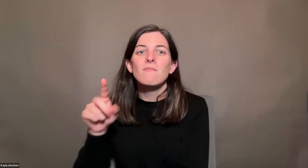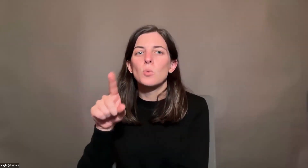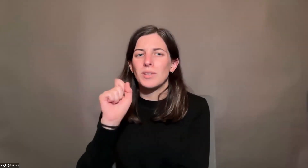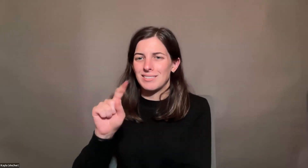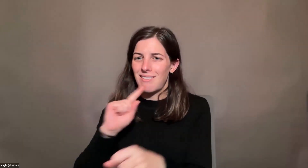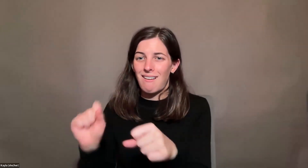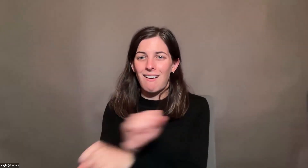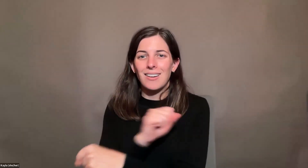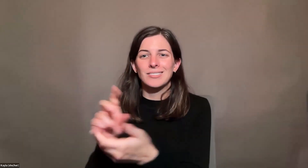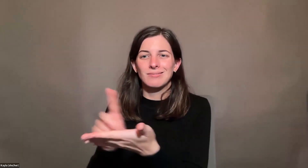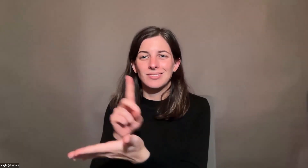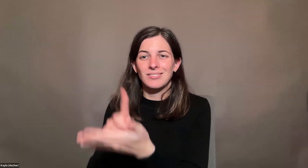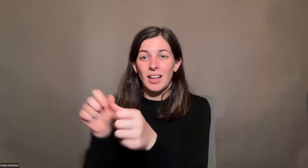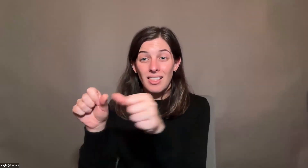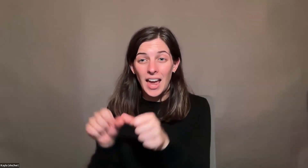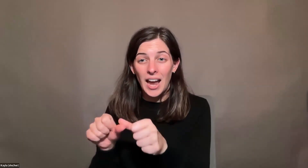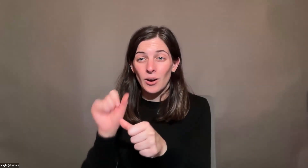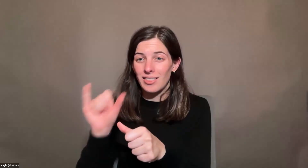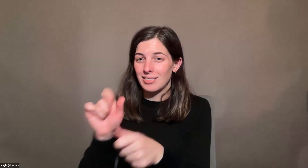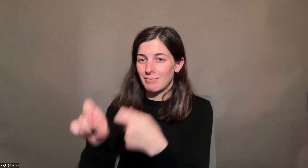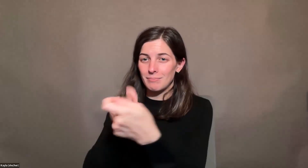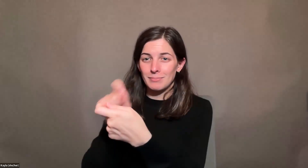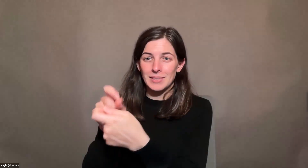area of that specific section. And